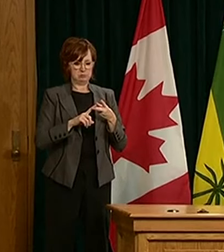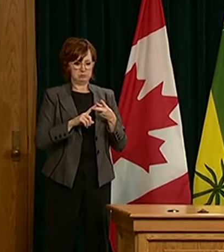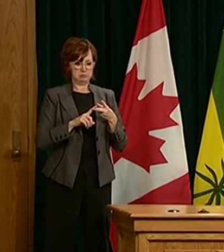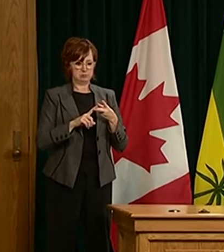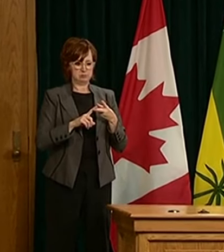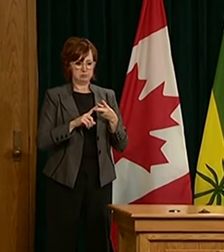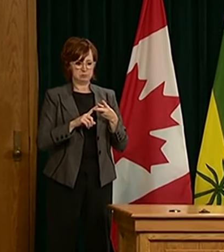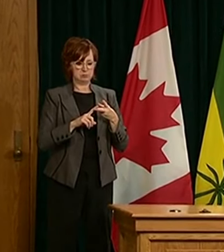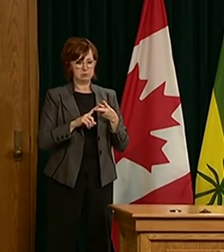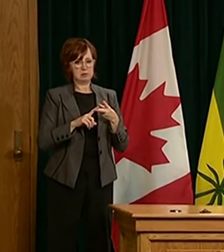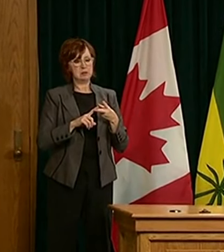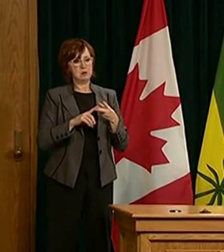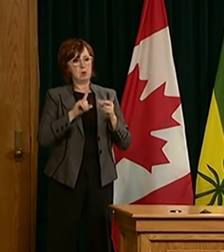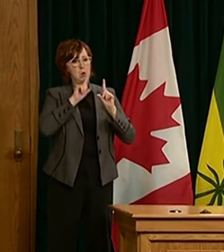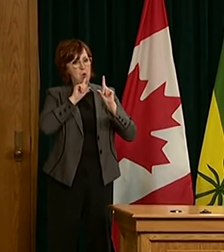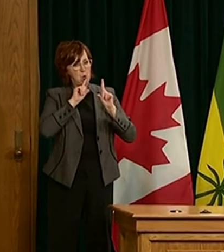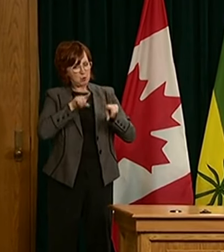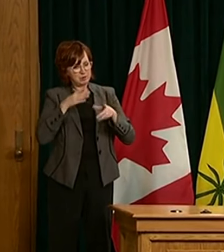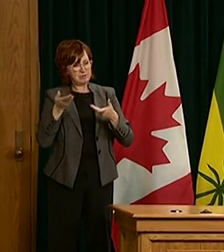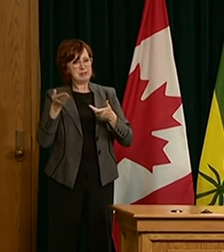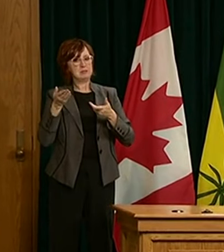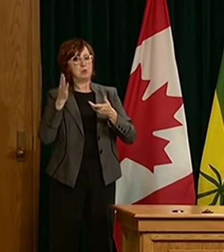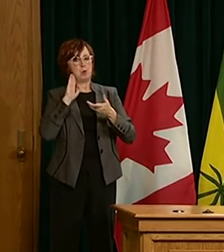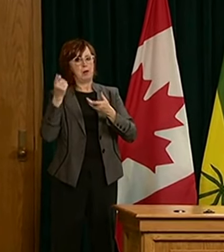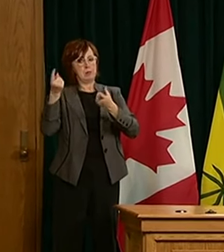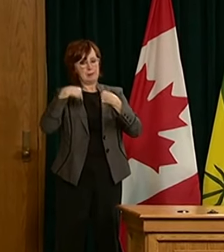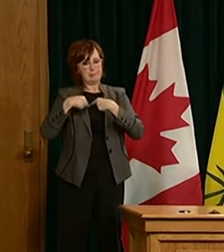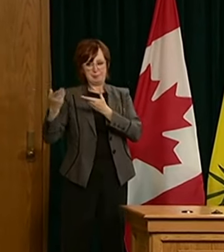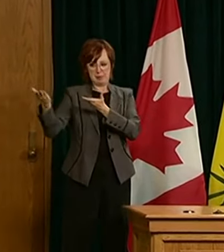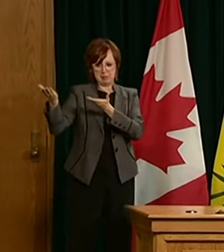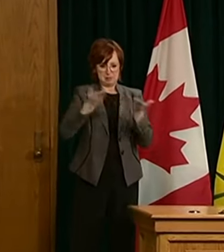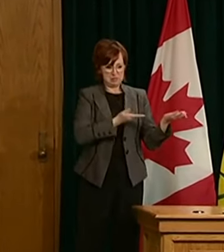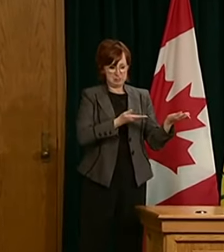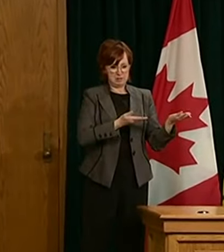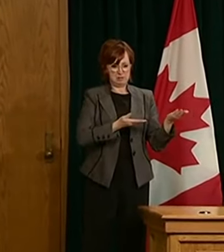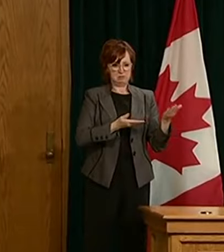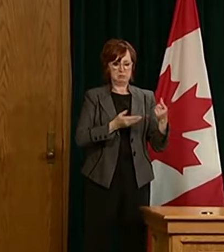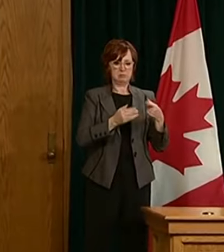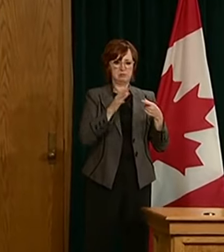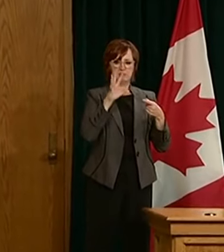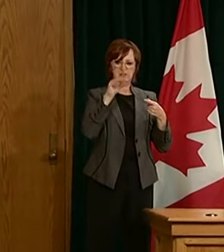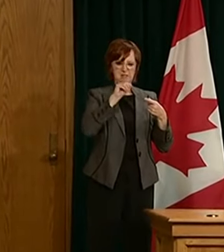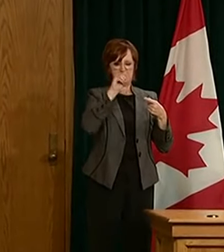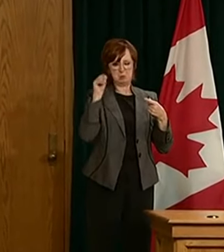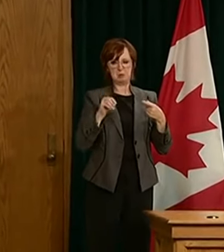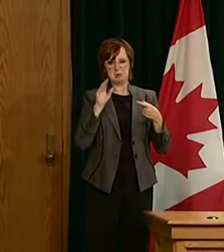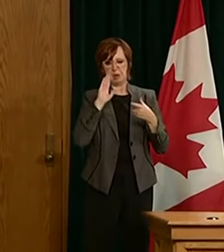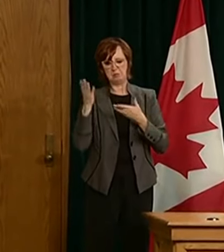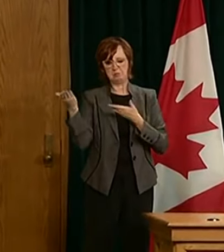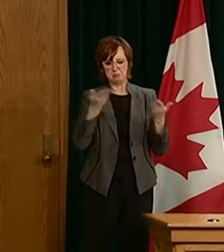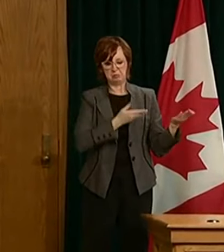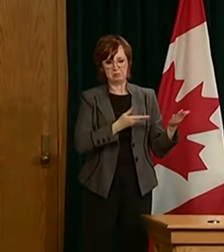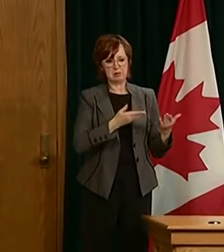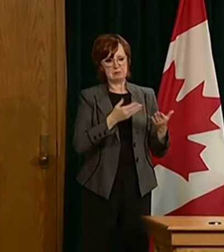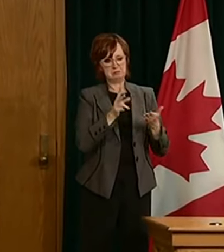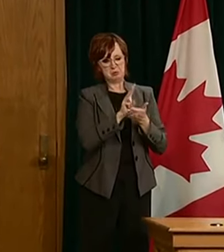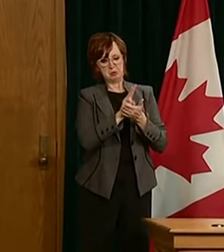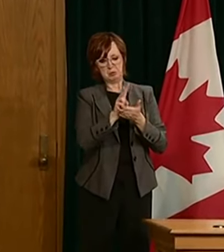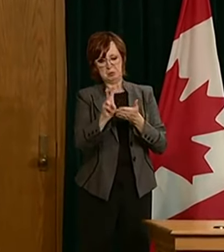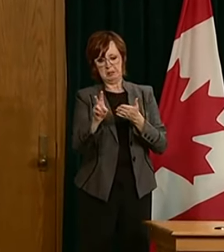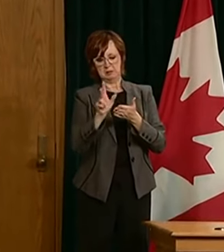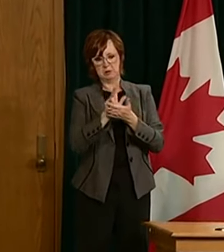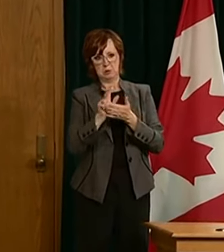we've been told that are coming. The time frame around at least the first 50% of those are 2 to 3 weeks. Just to remind folks that right now